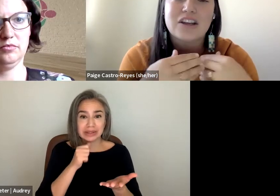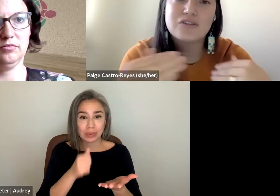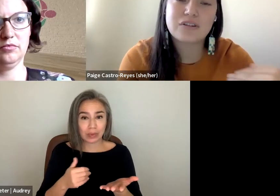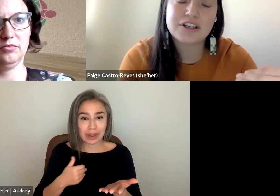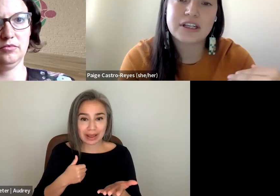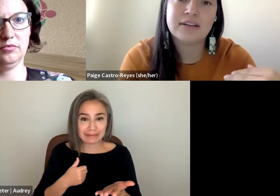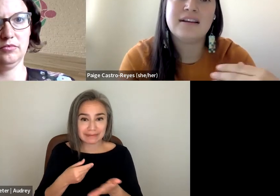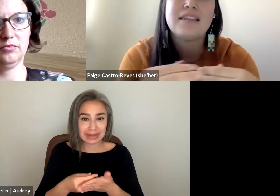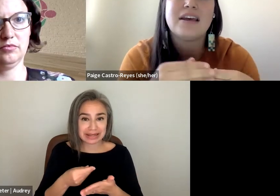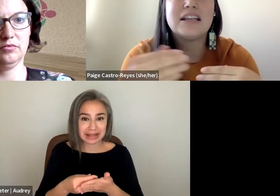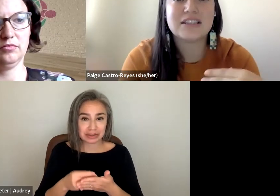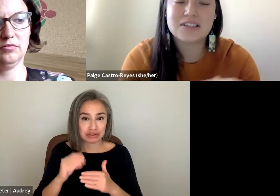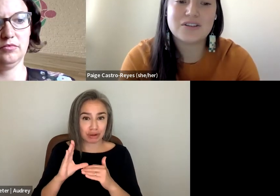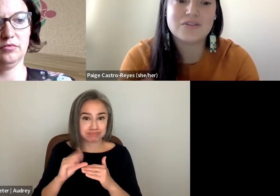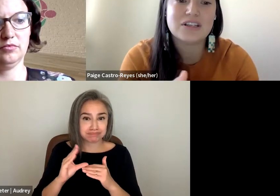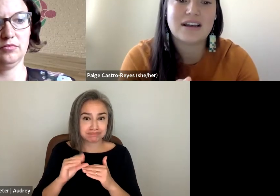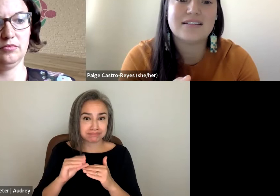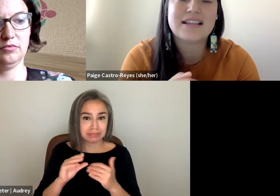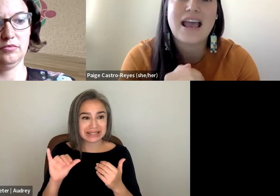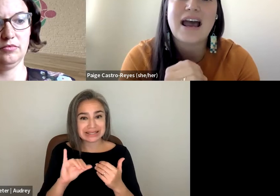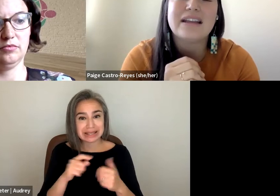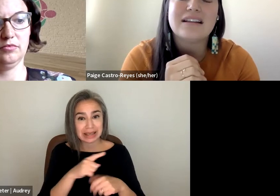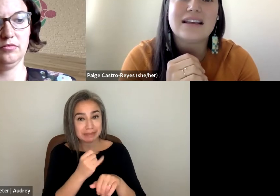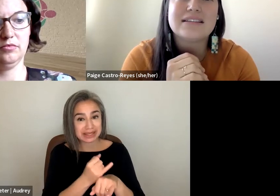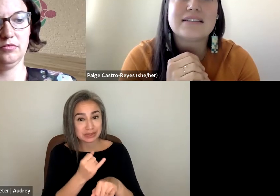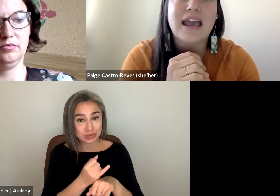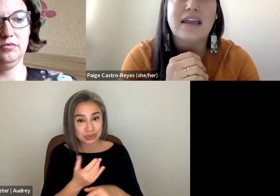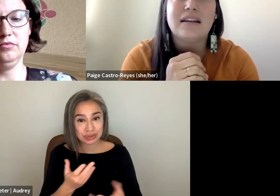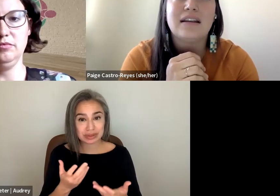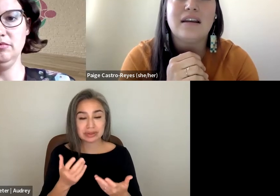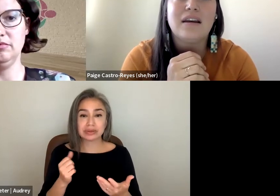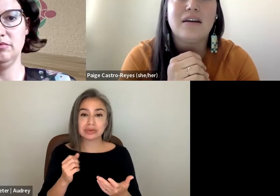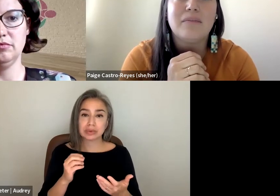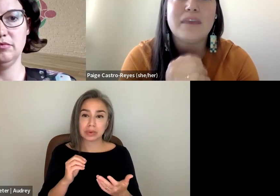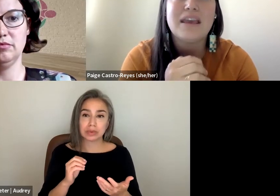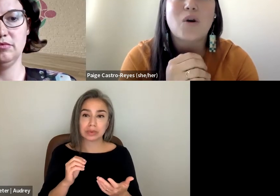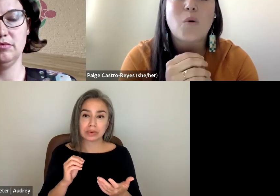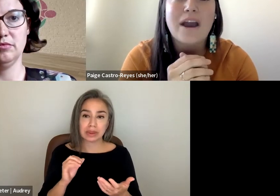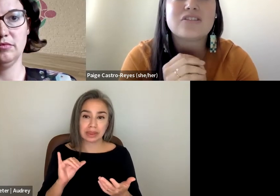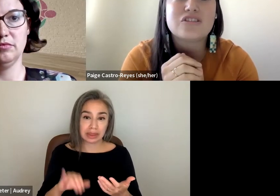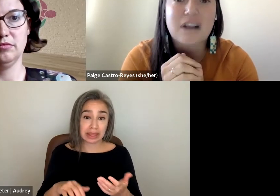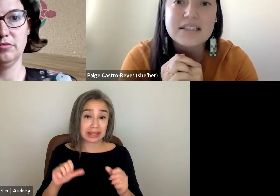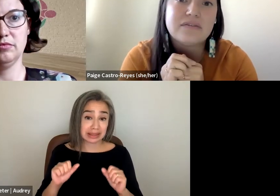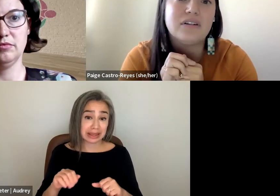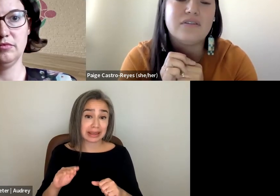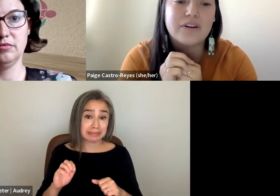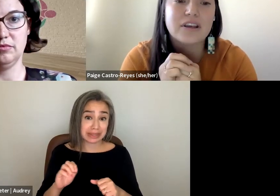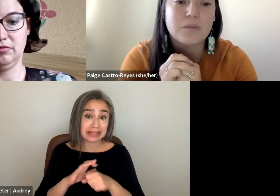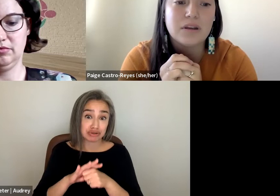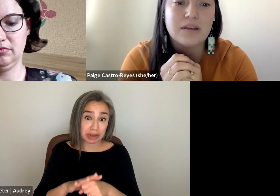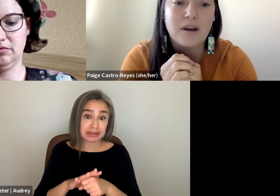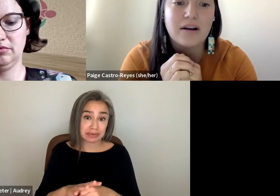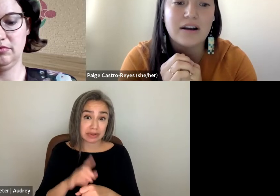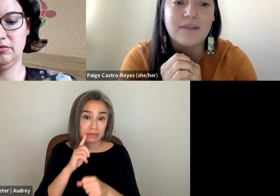the financial cushion that an institution does. And this can be quite stressful